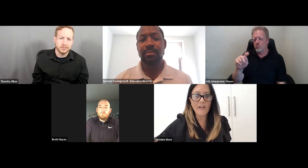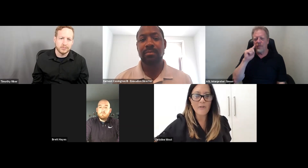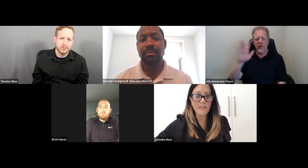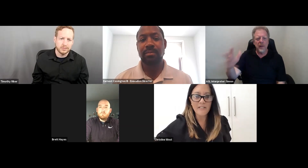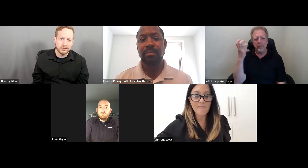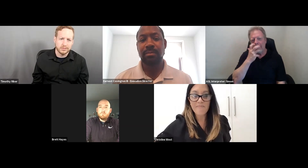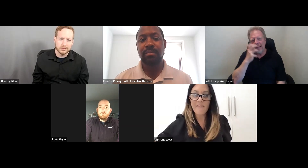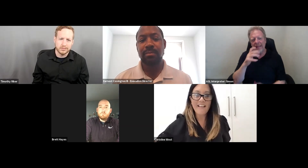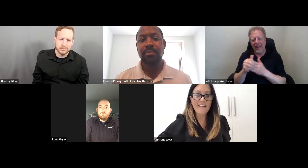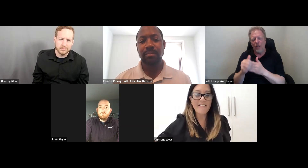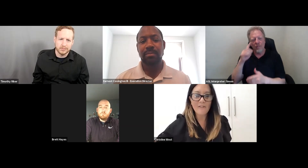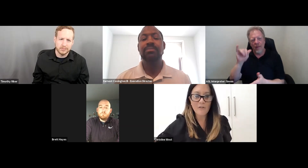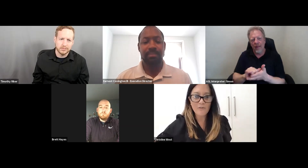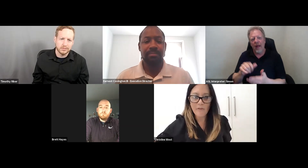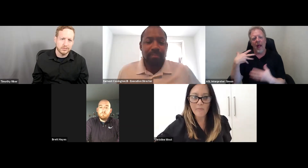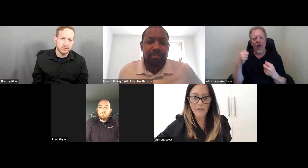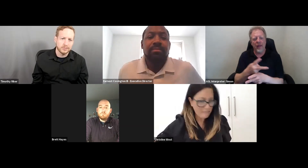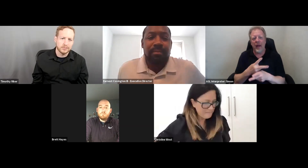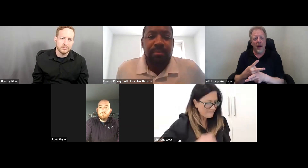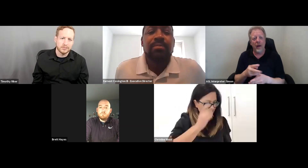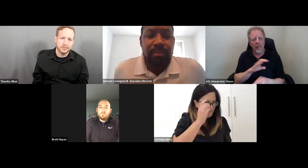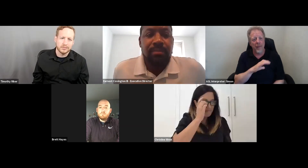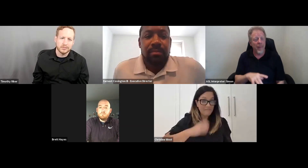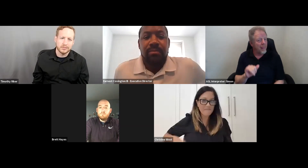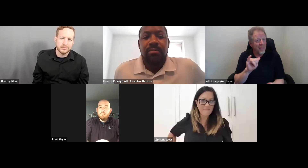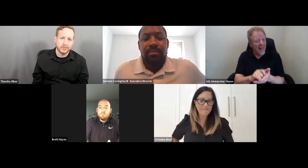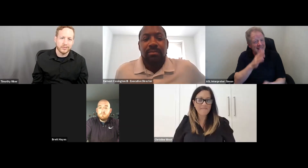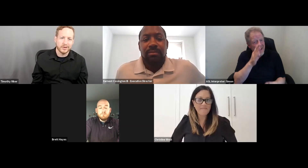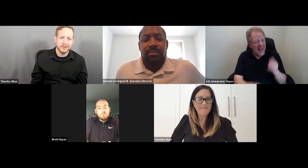the Healthcare Committee. And that concludes my report.